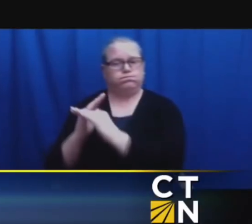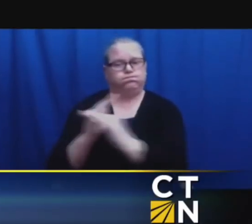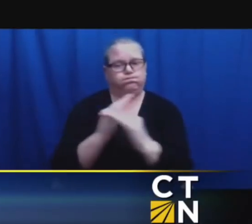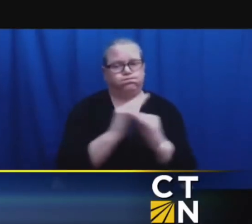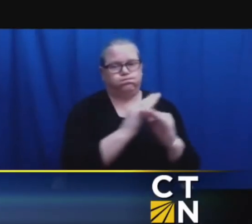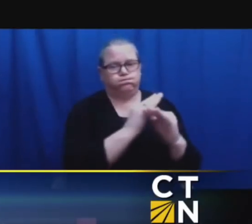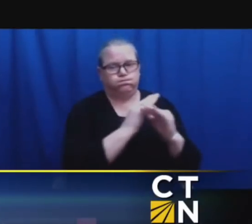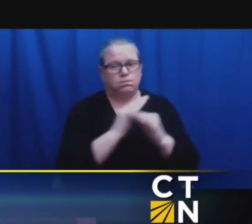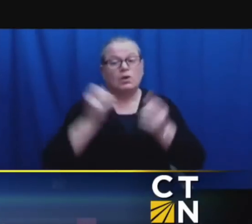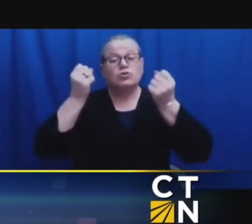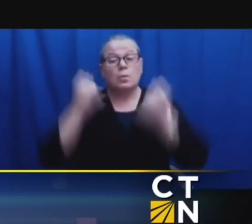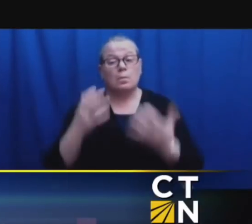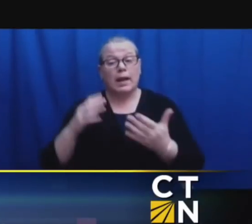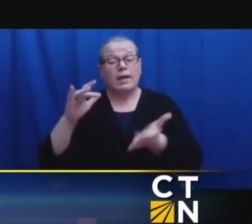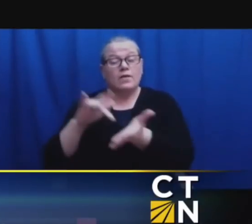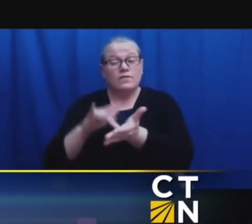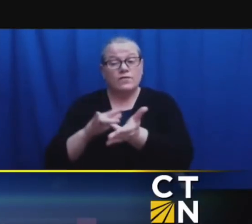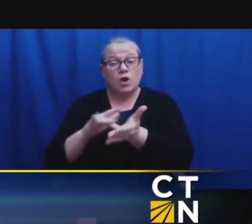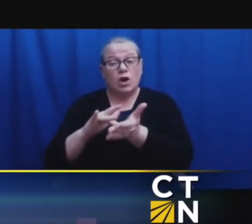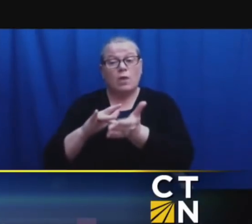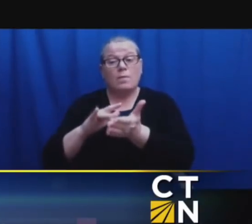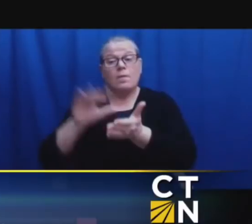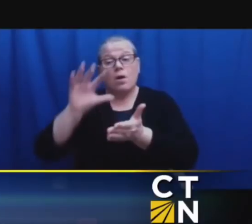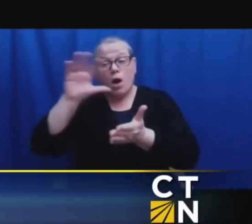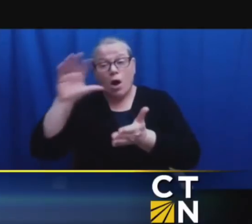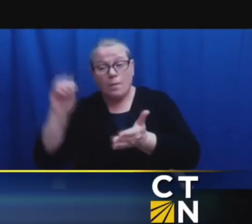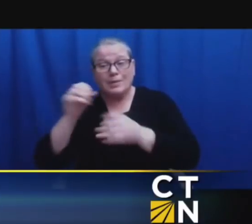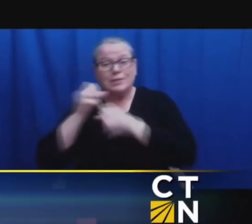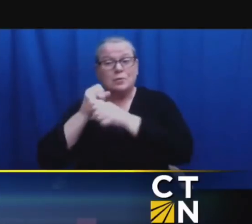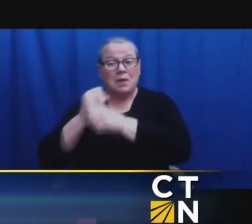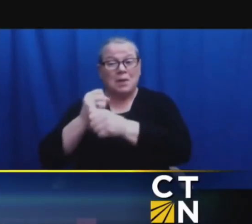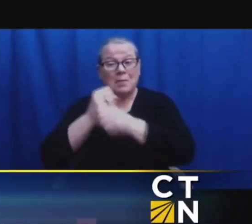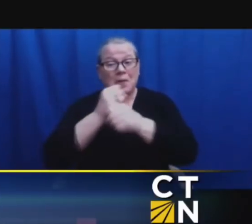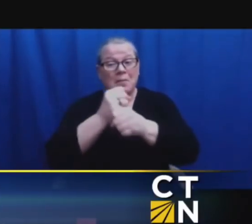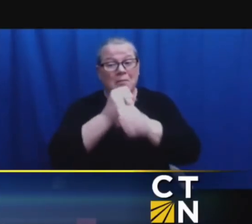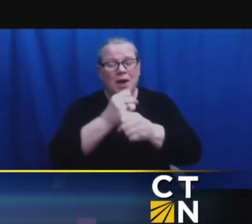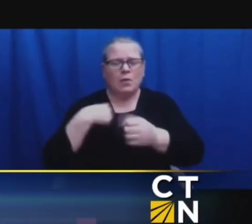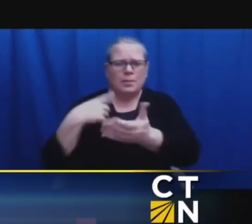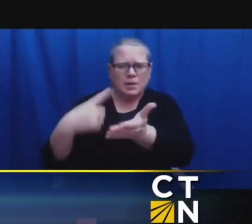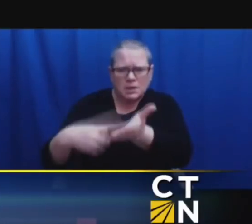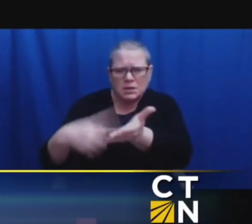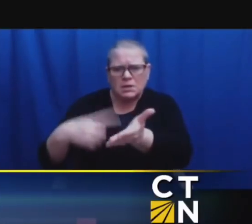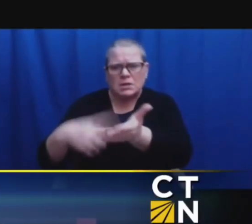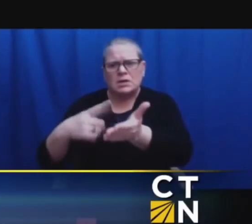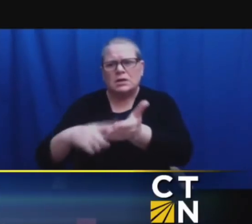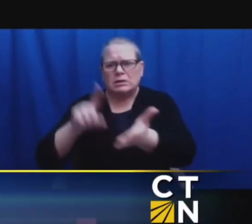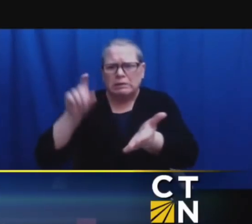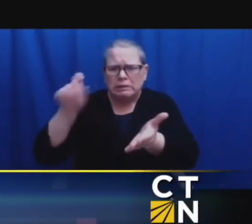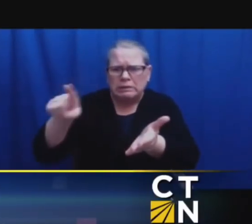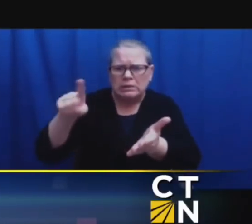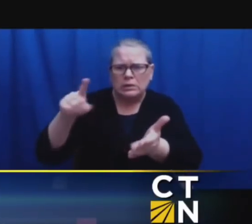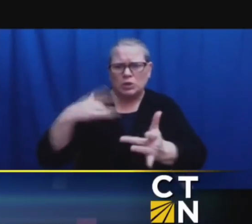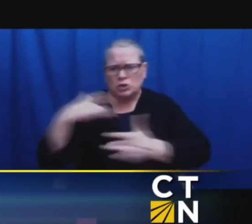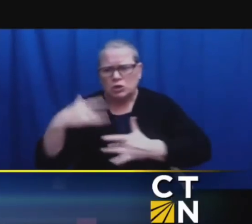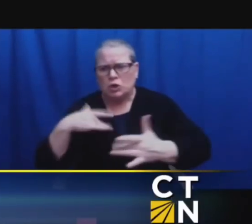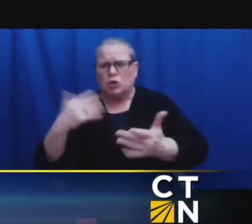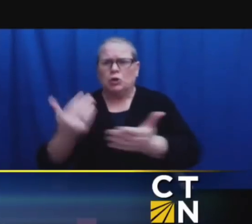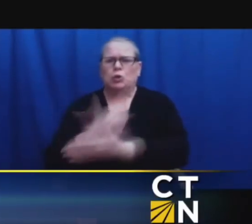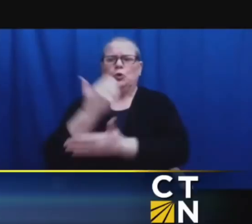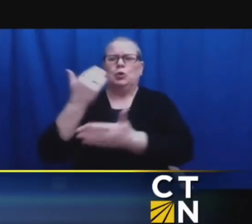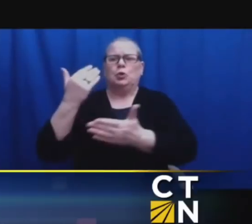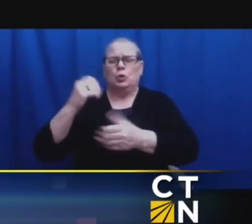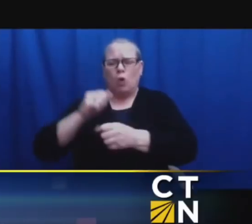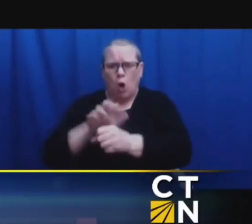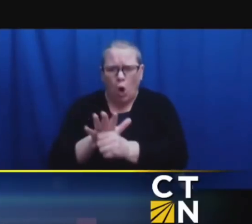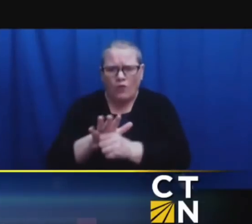that even though there are different varieties coming out of UK and South Africa and Brazil, and some are more effective than others,